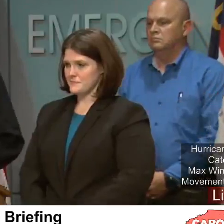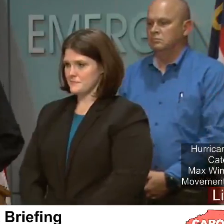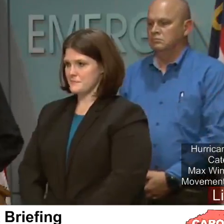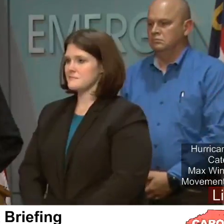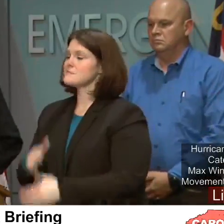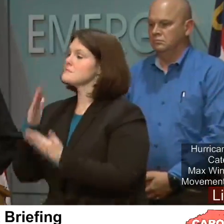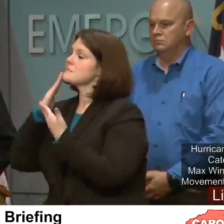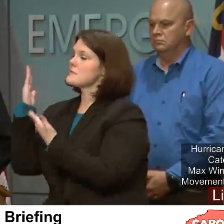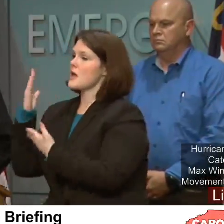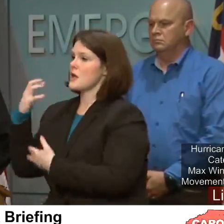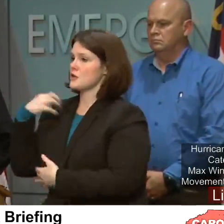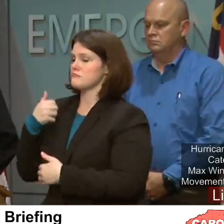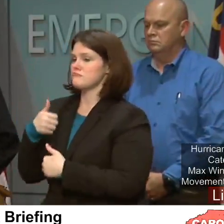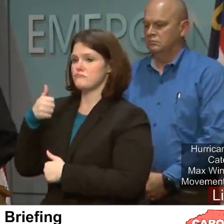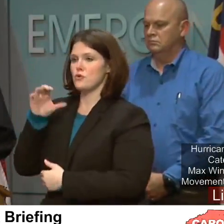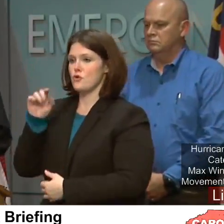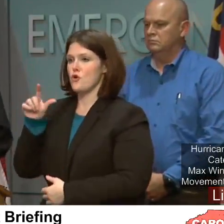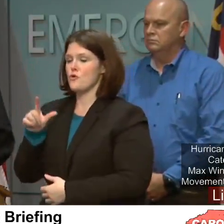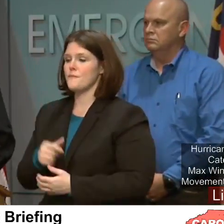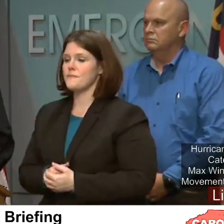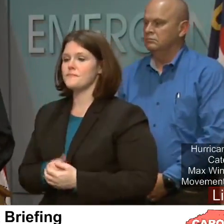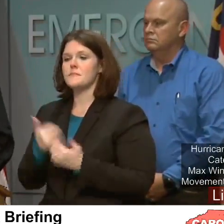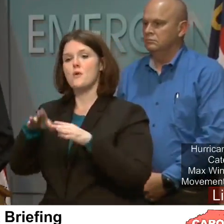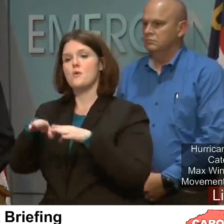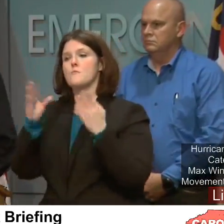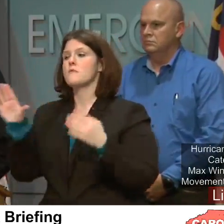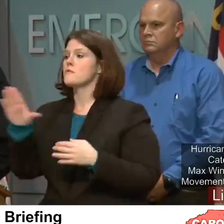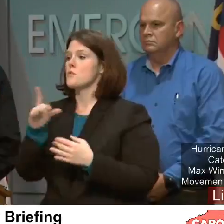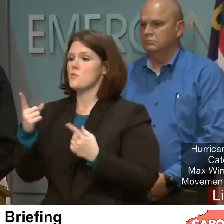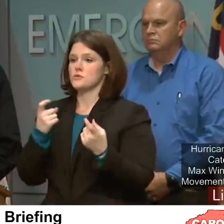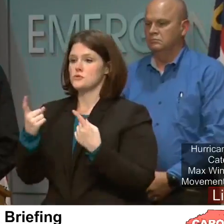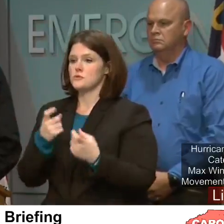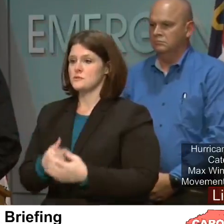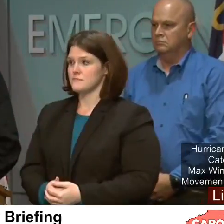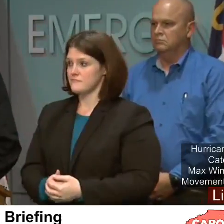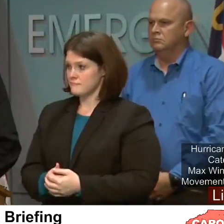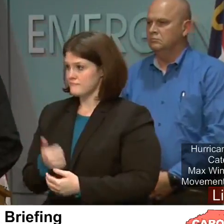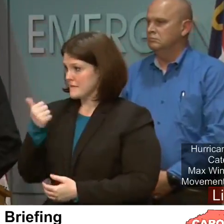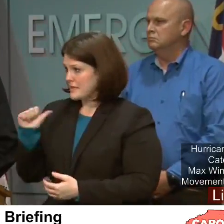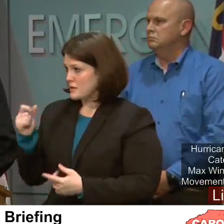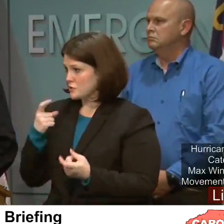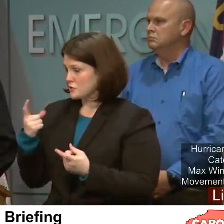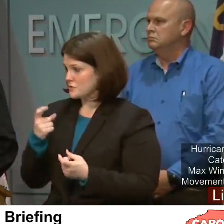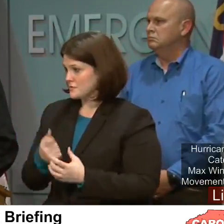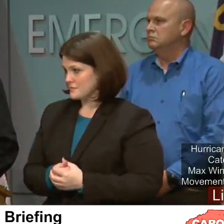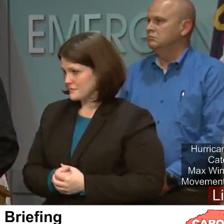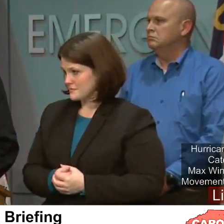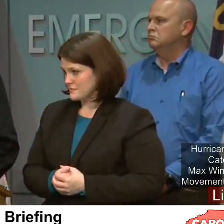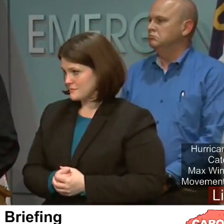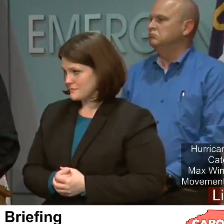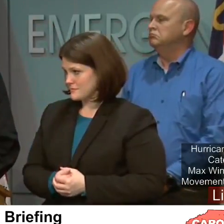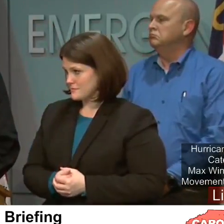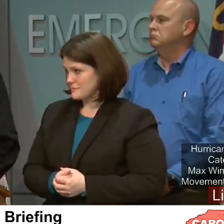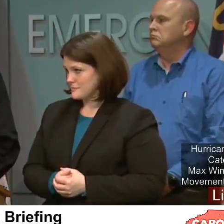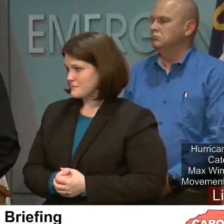Thank you, Colonel. We'll now open it for any questions anybody might have.